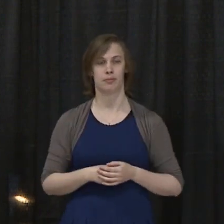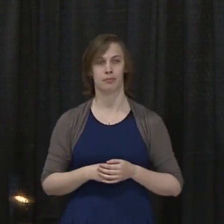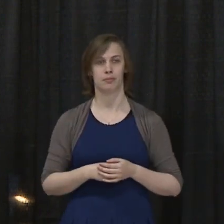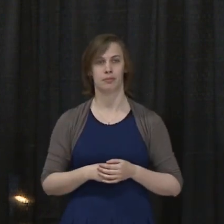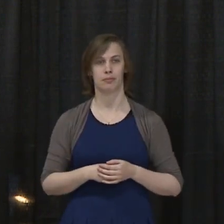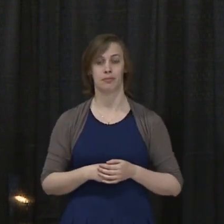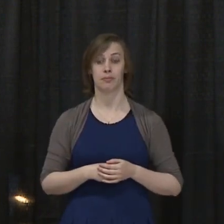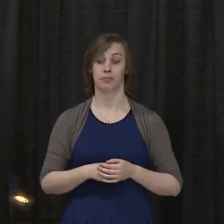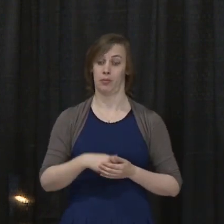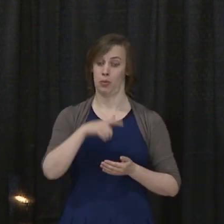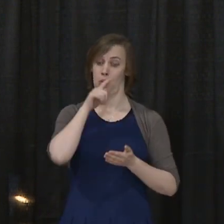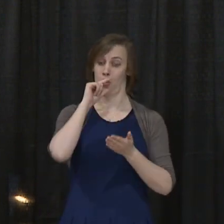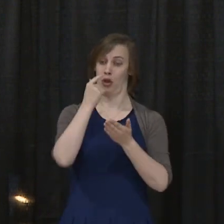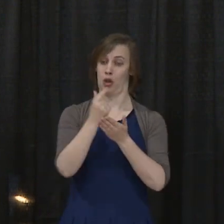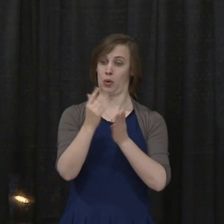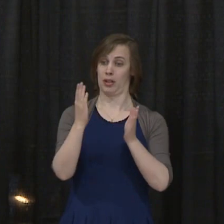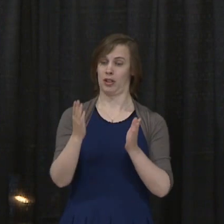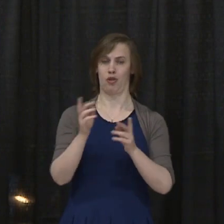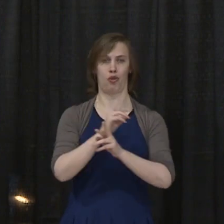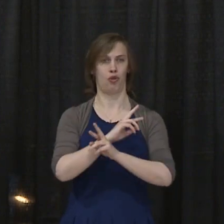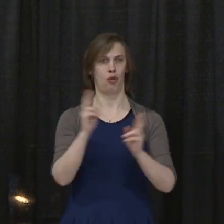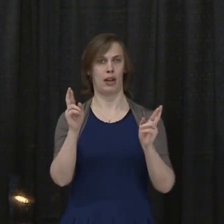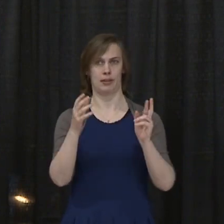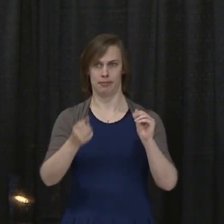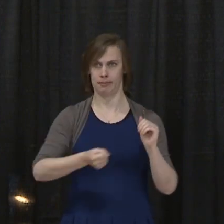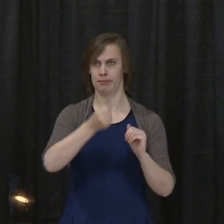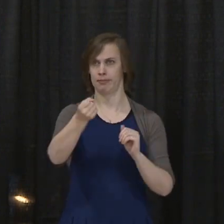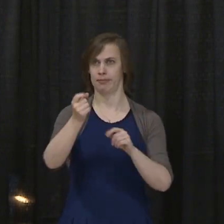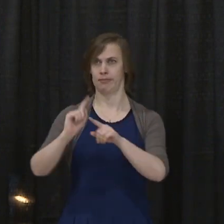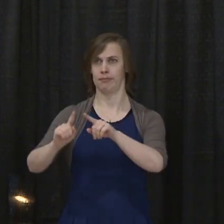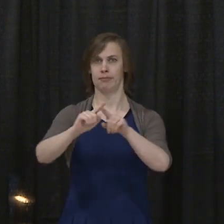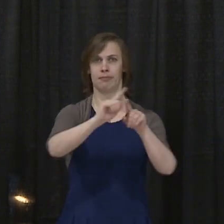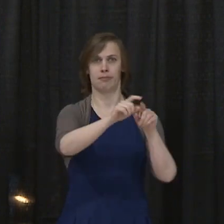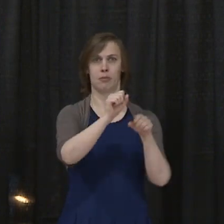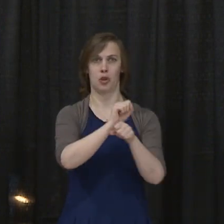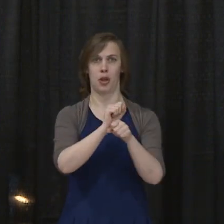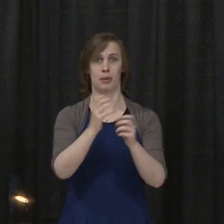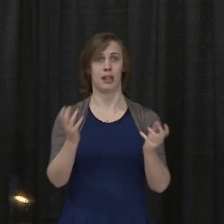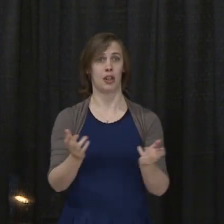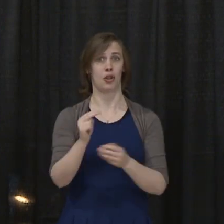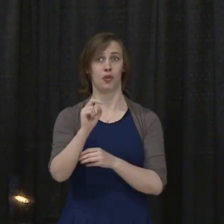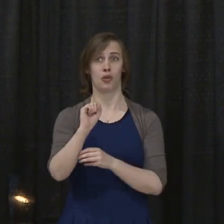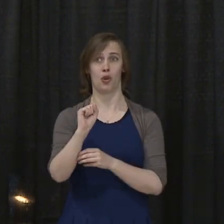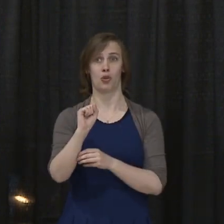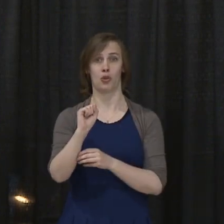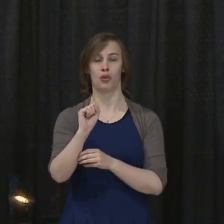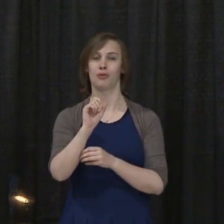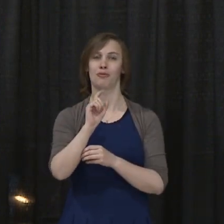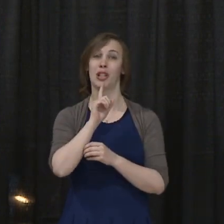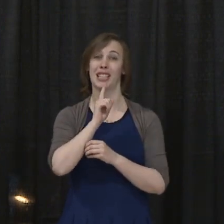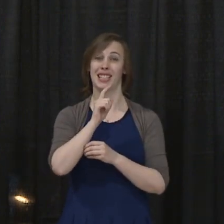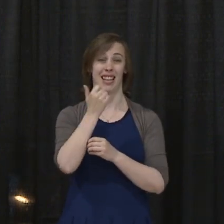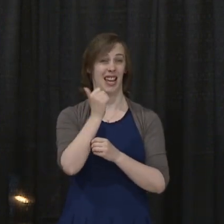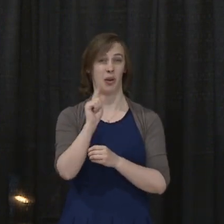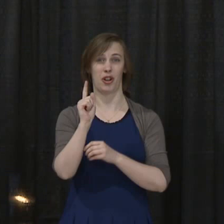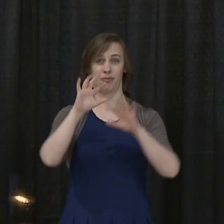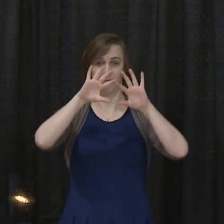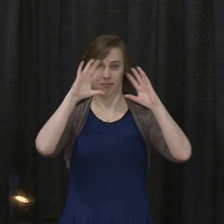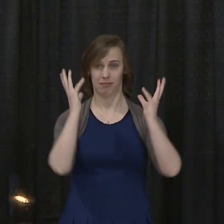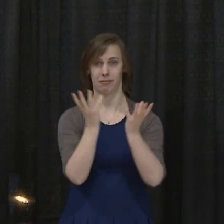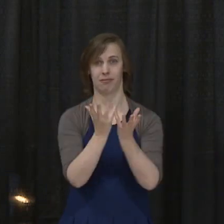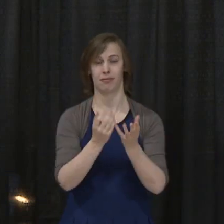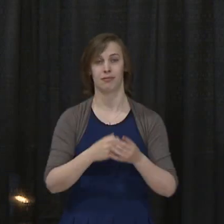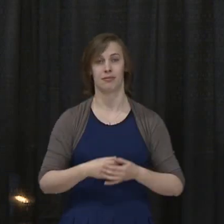knowledge required to find employment in Nova Scotia or to compete anywhere in the world. NSCC is a